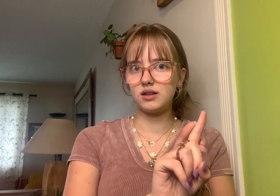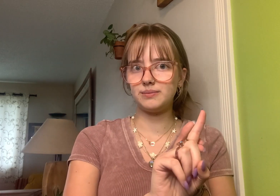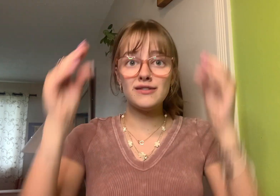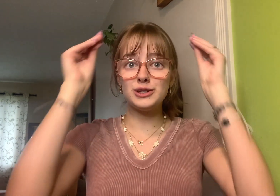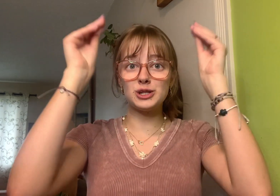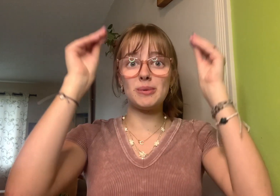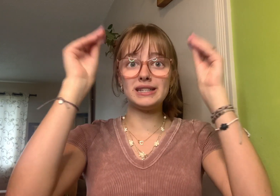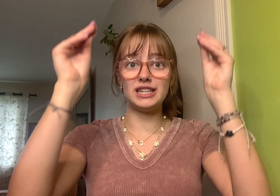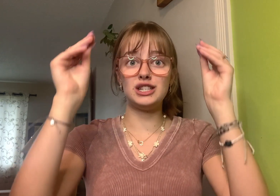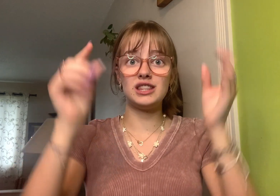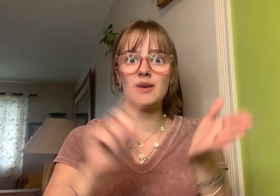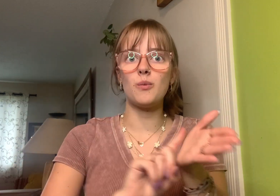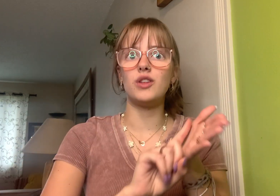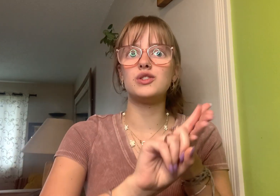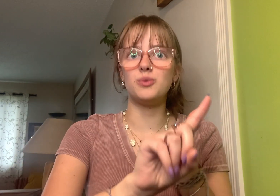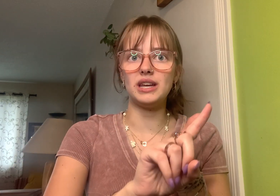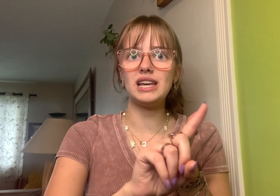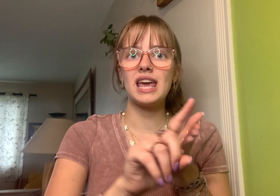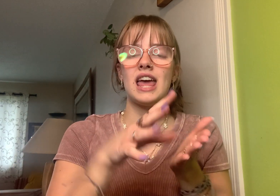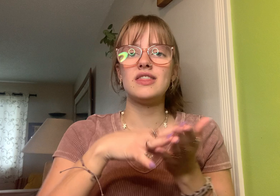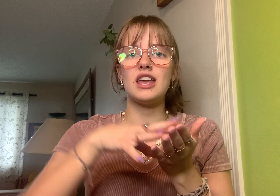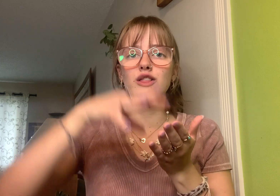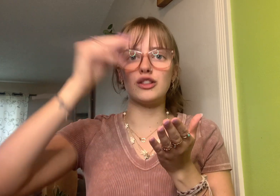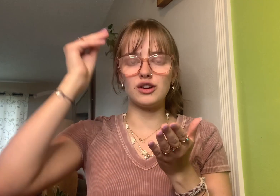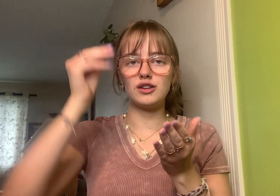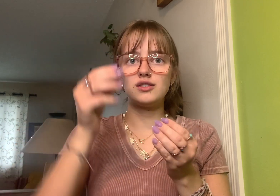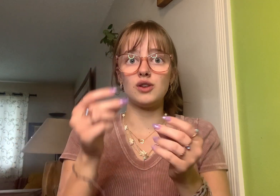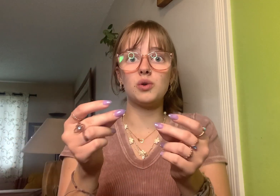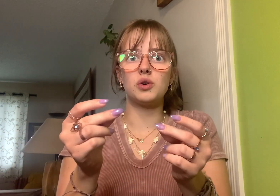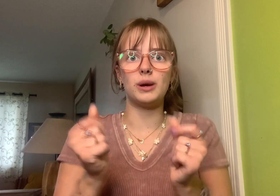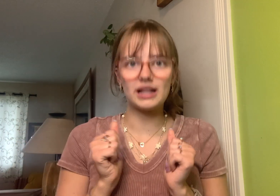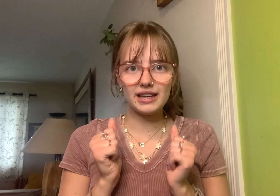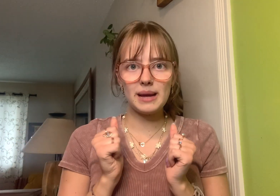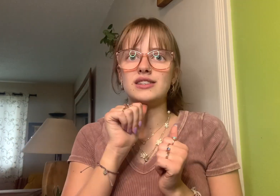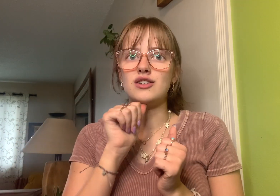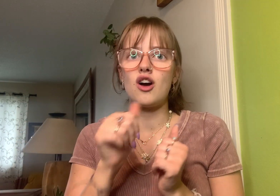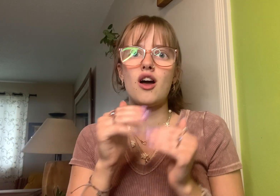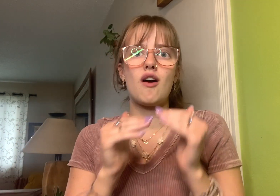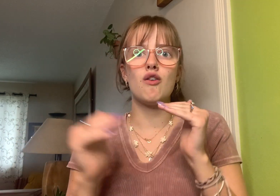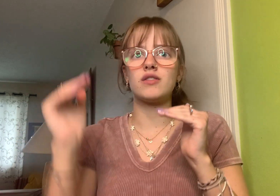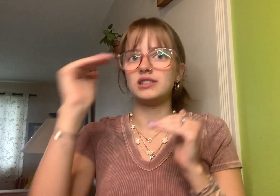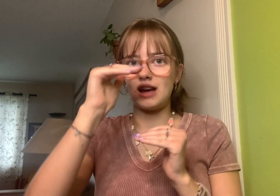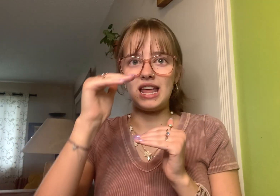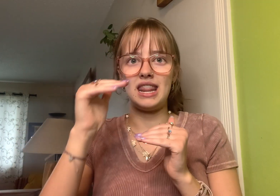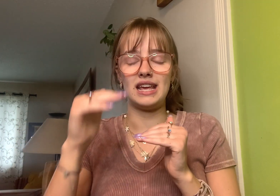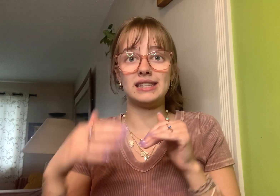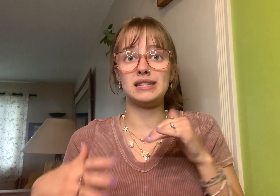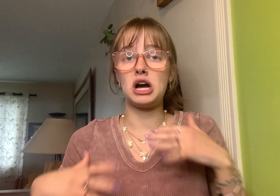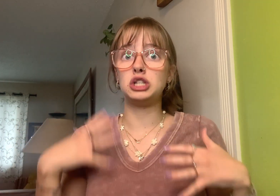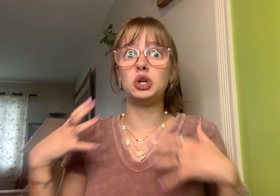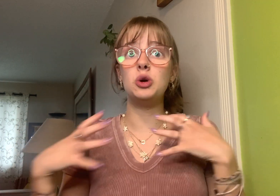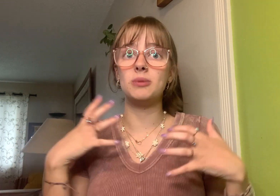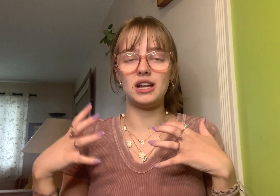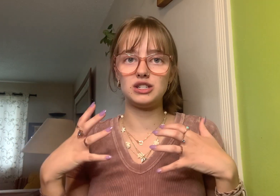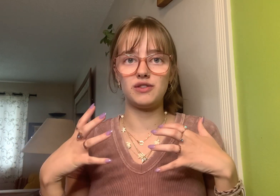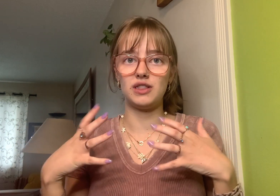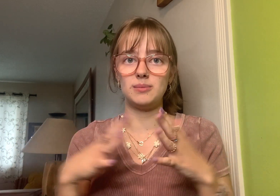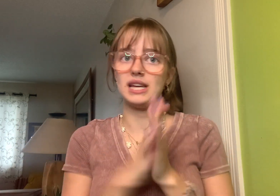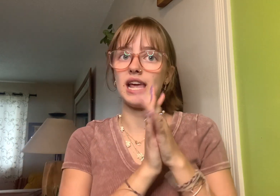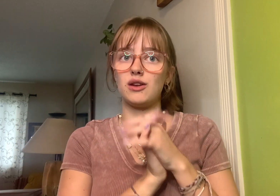Even just by teaching them once a week, they learn so quickly. It's not overdone. It's not too much for them to handle.